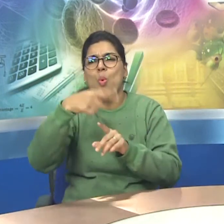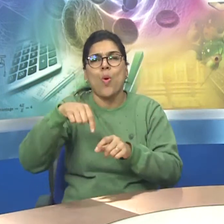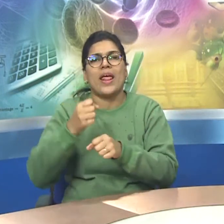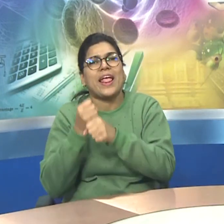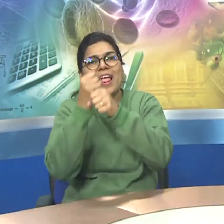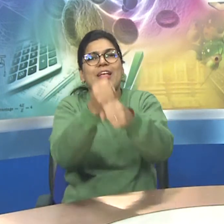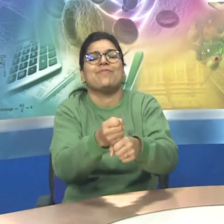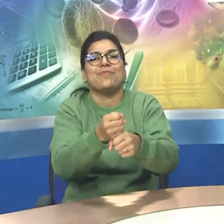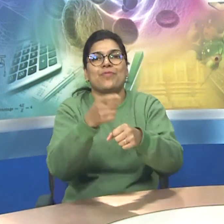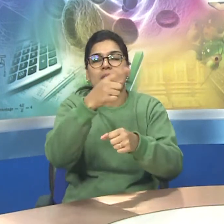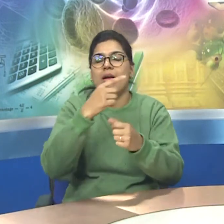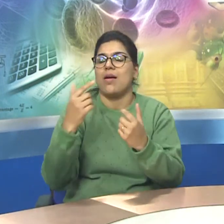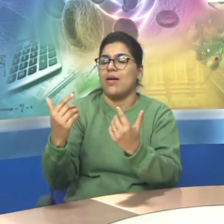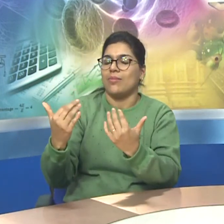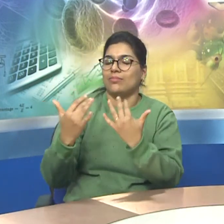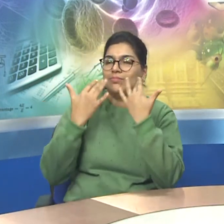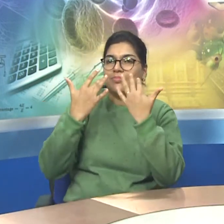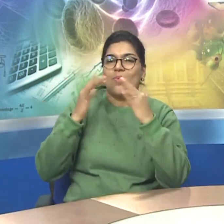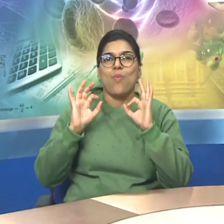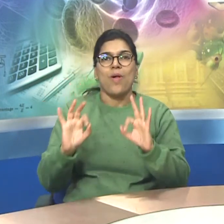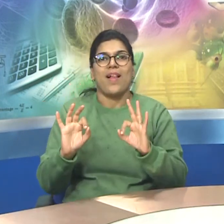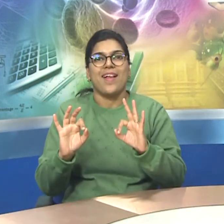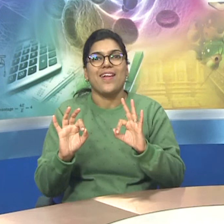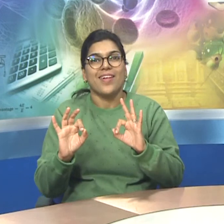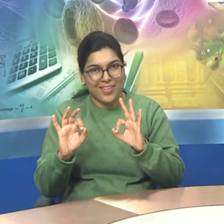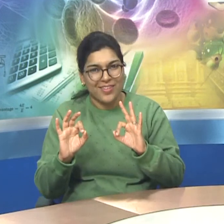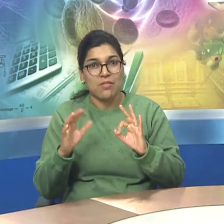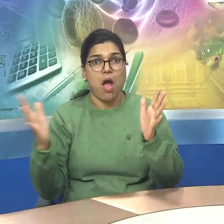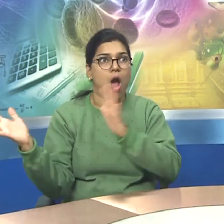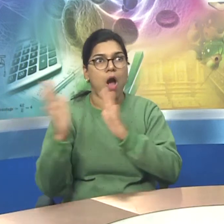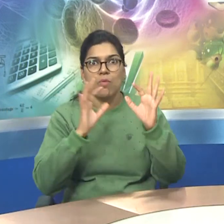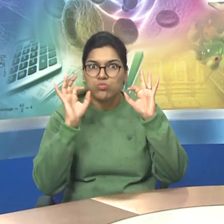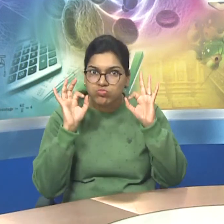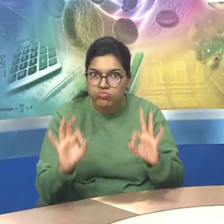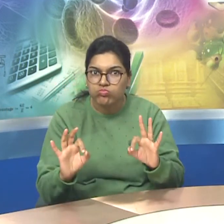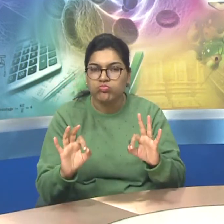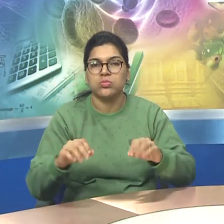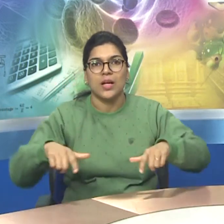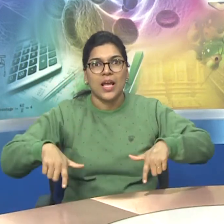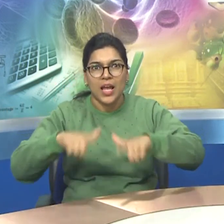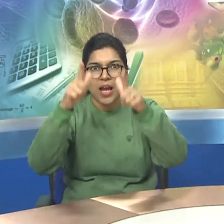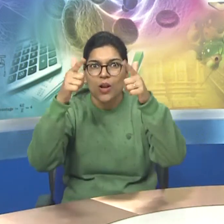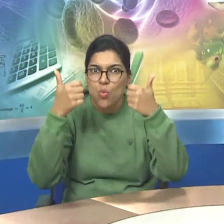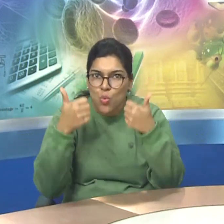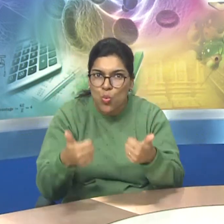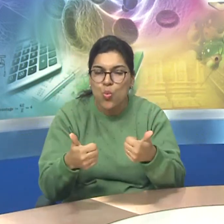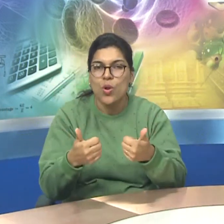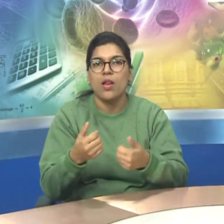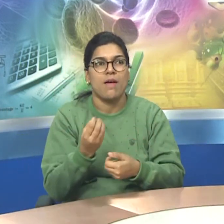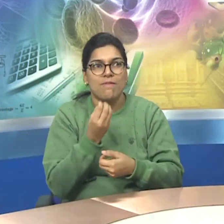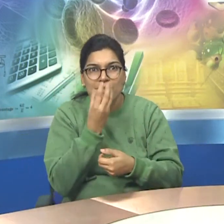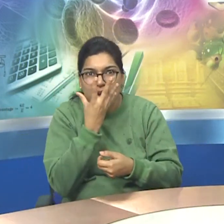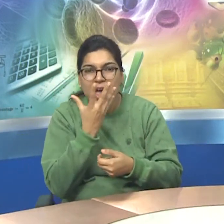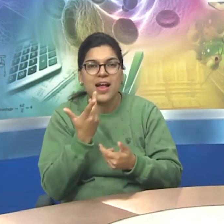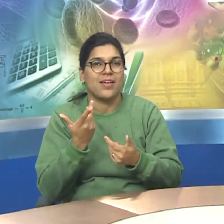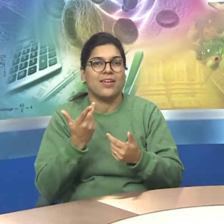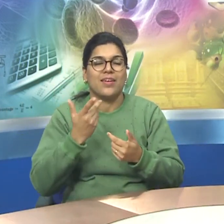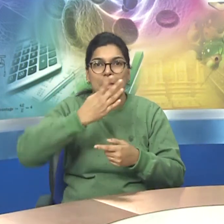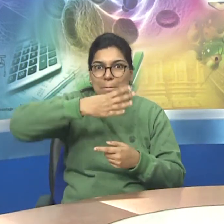It is not always necessary that money is important or money buys you happiness or